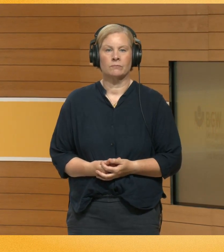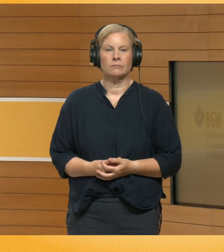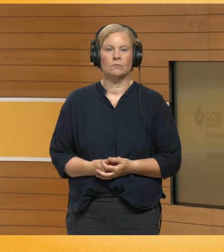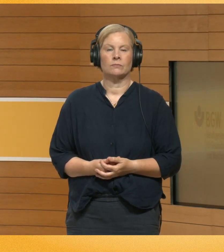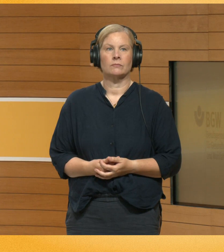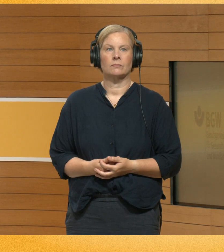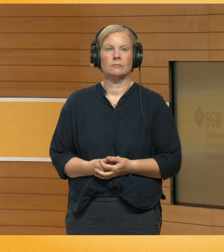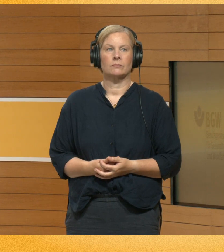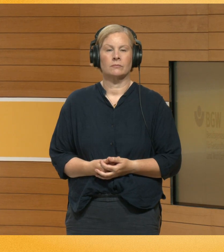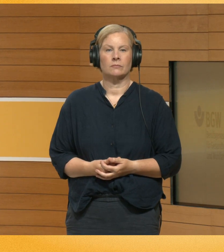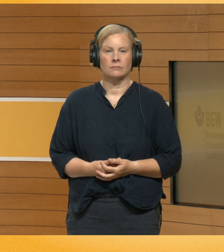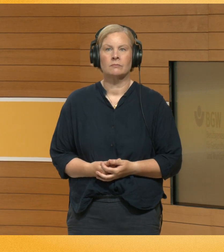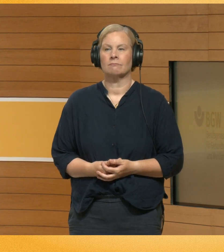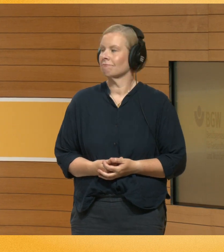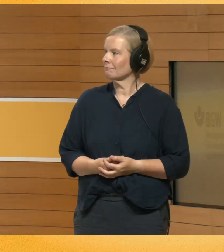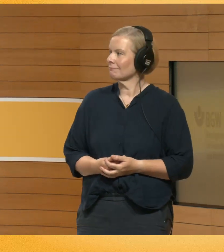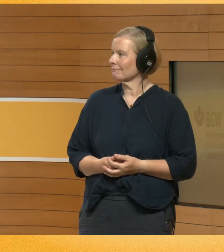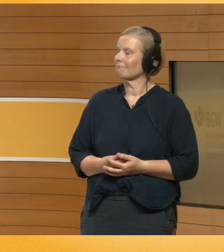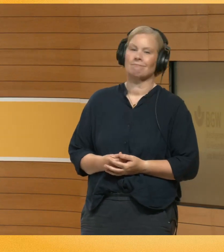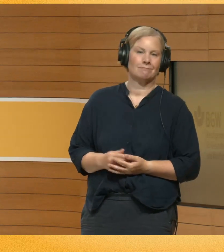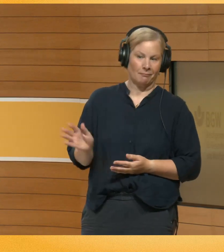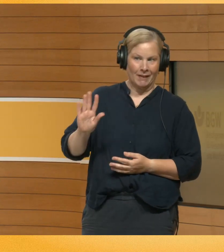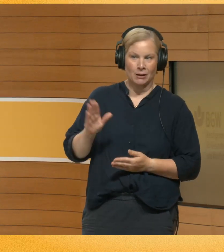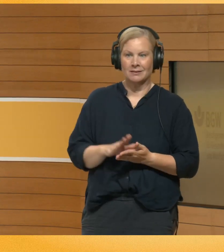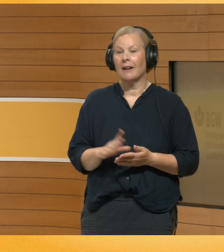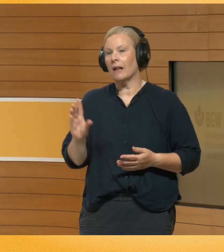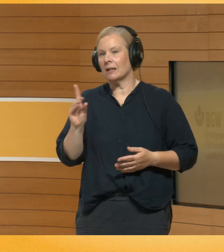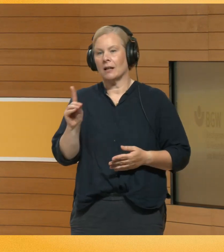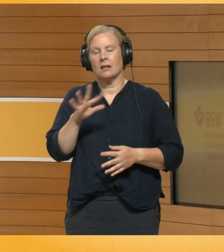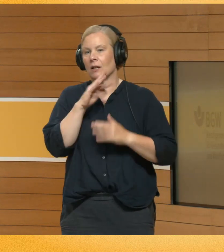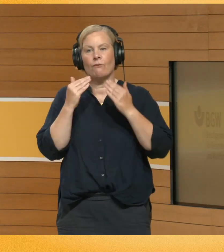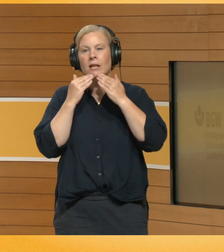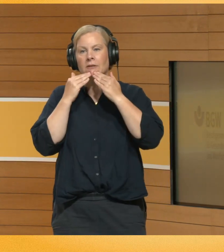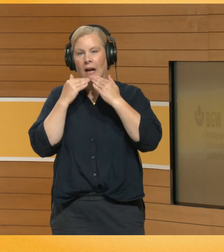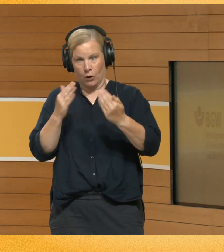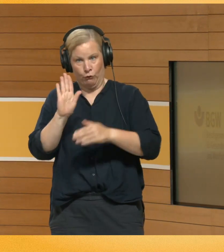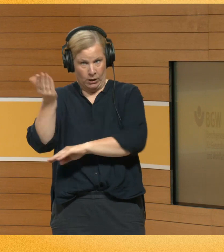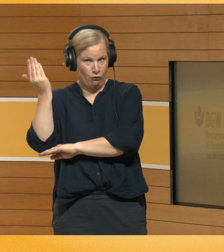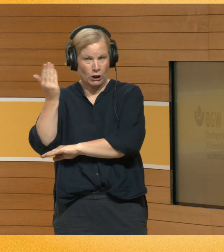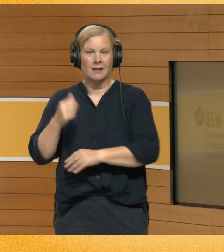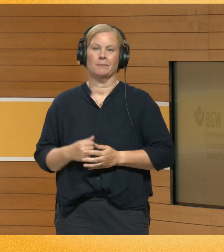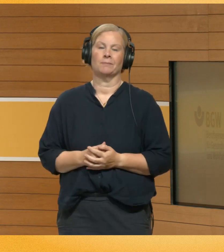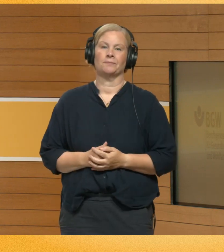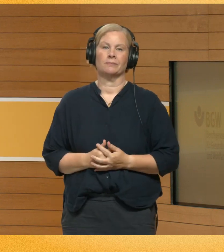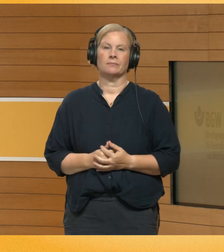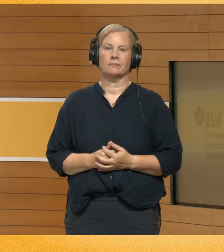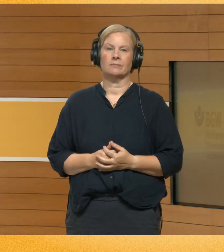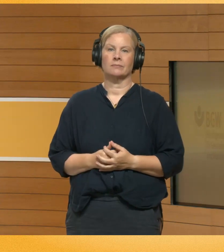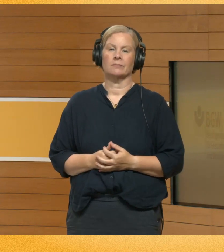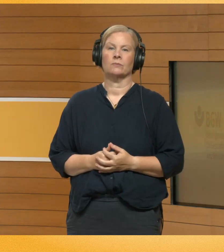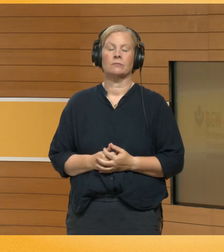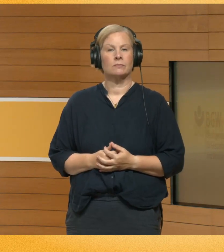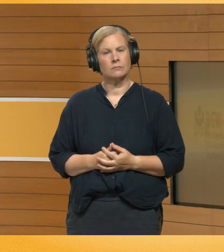Hi, Daniel. Thanks for the insights. My question is how is the health system in